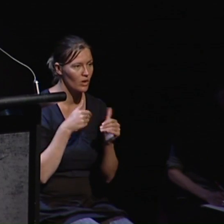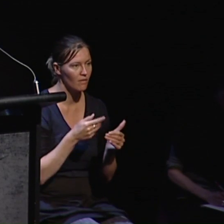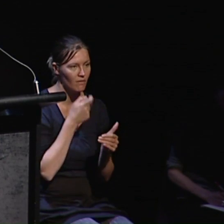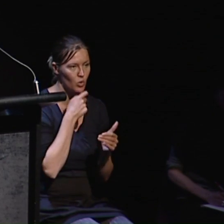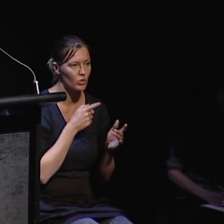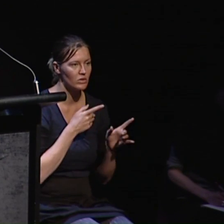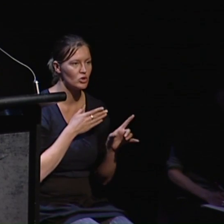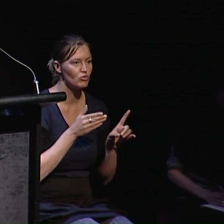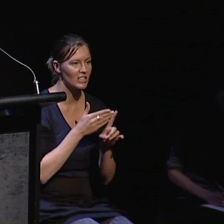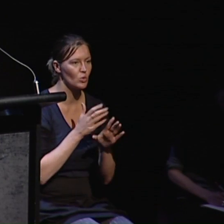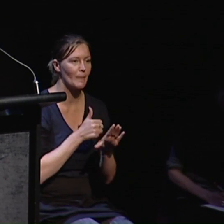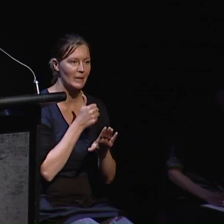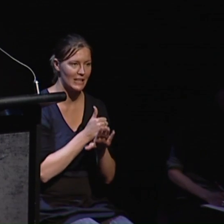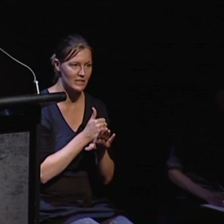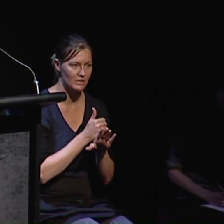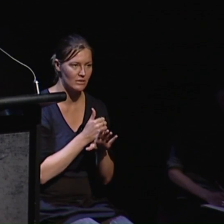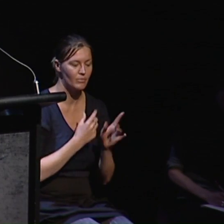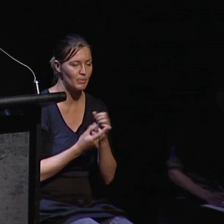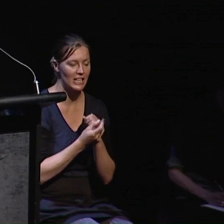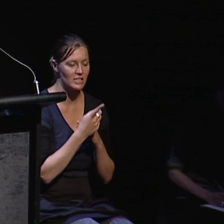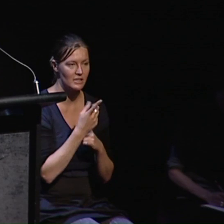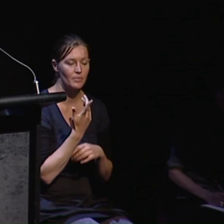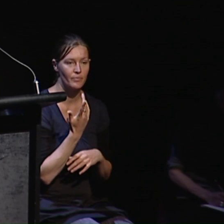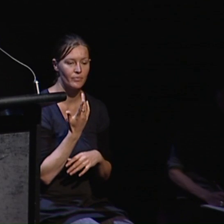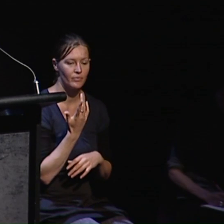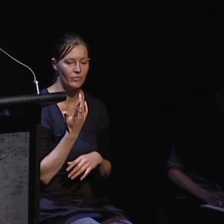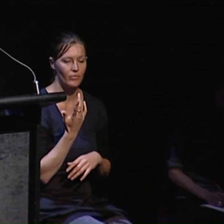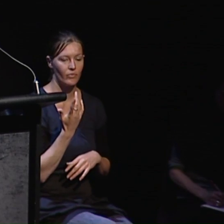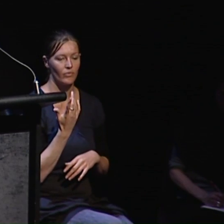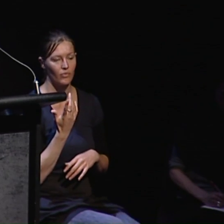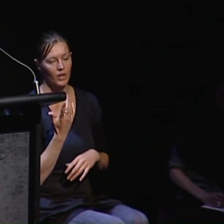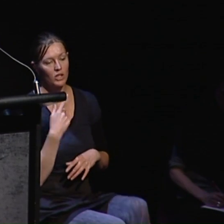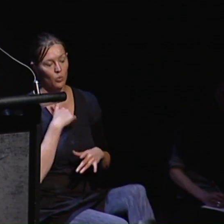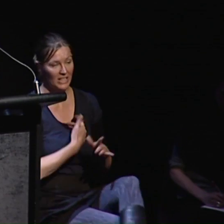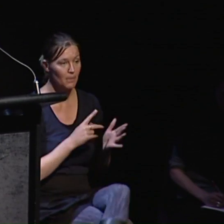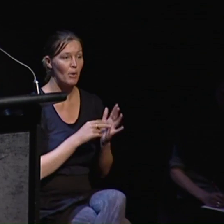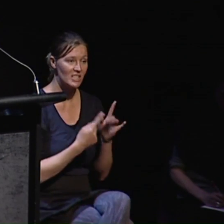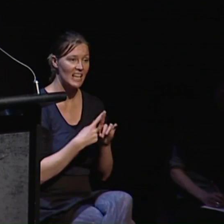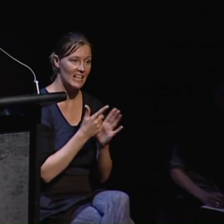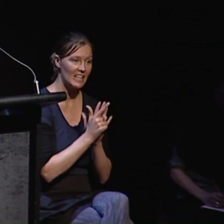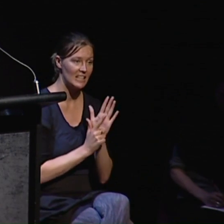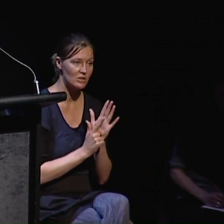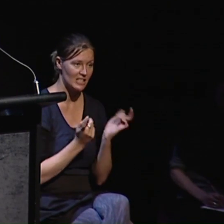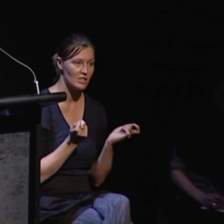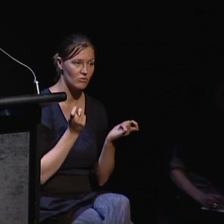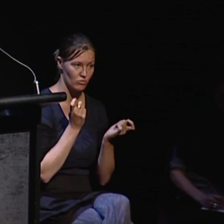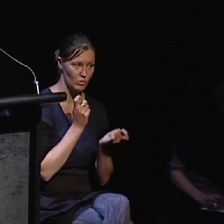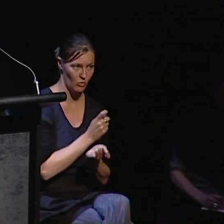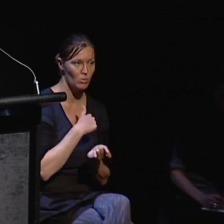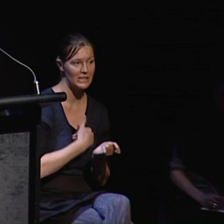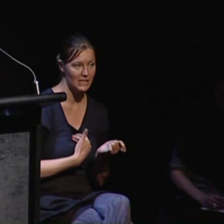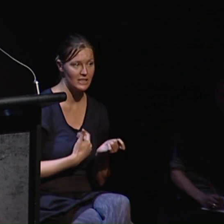implications. Around the issue of choice, it's clear that we need policy and legislative reform. We need